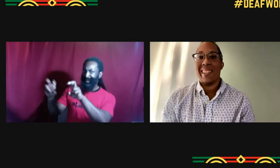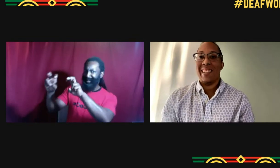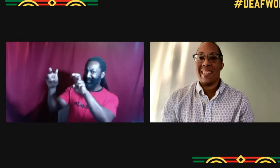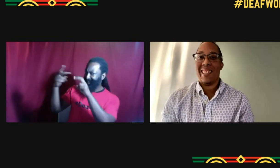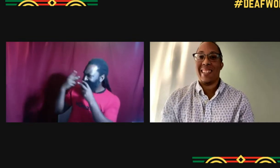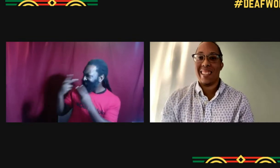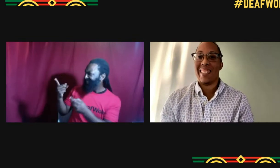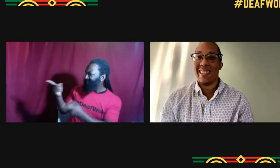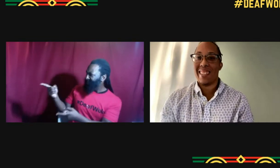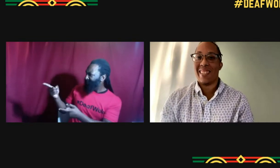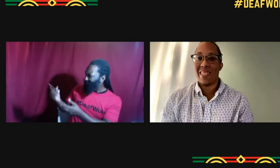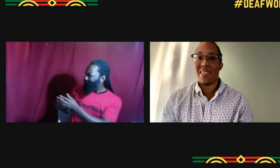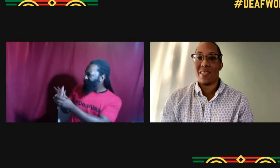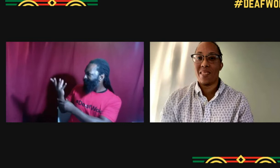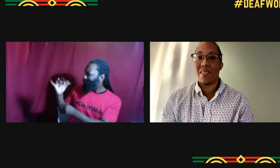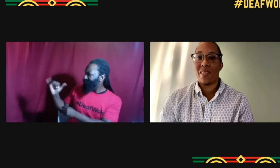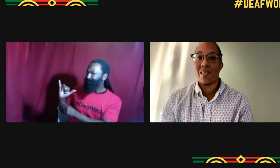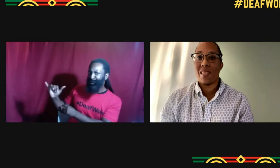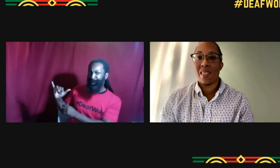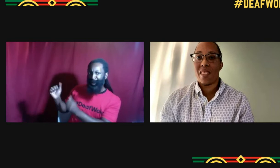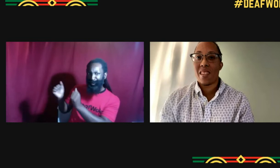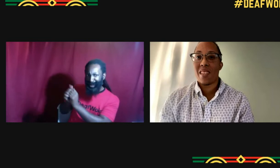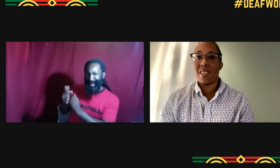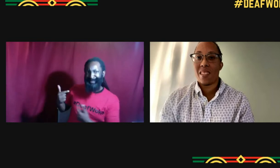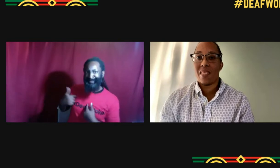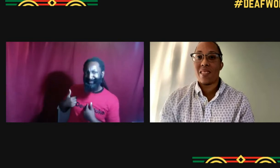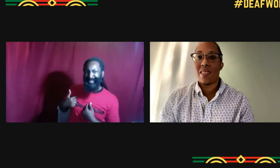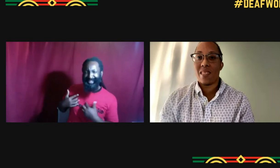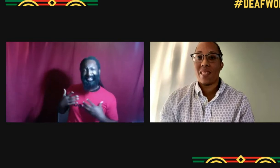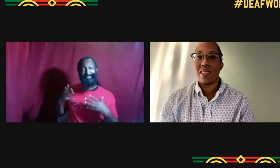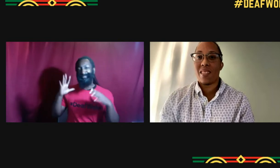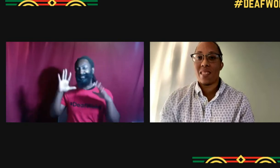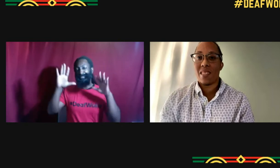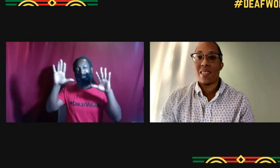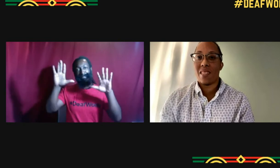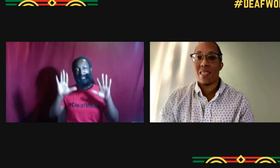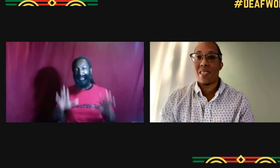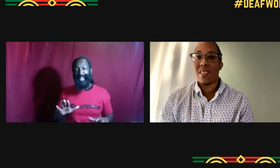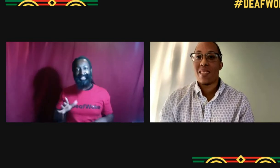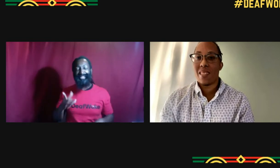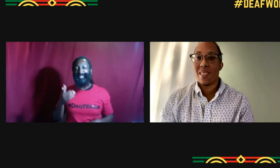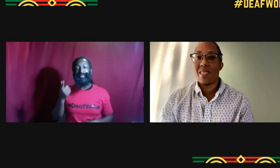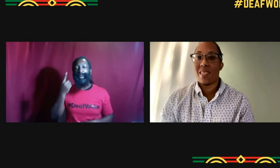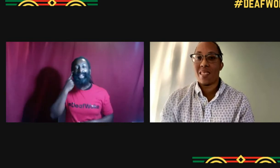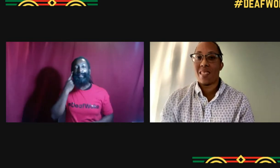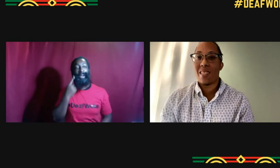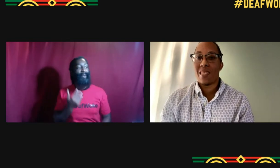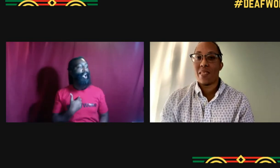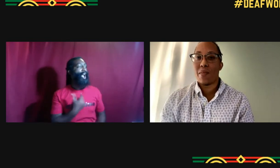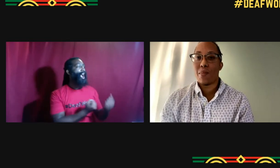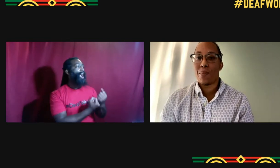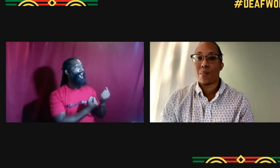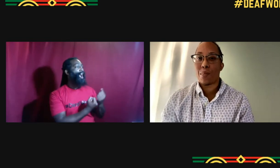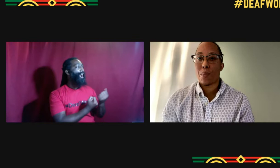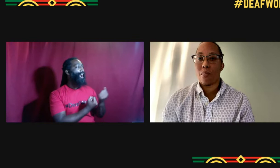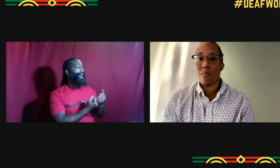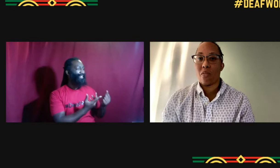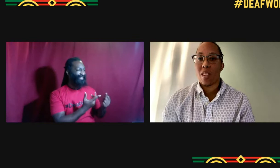You know, when you look at my journey, I see you on your journey. I see you growing. You're seeing me grow. We're growing together. That's